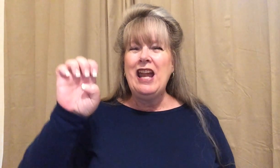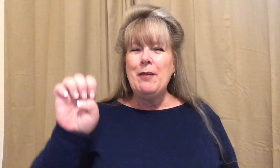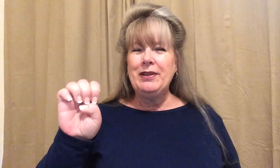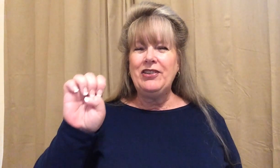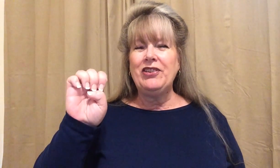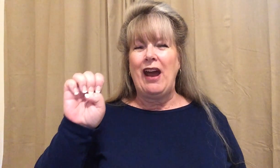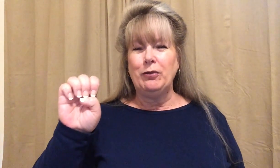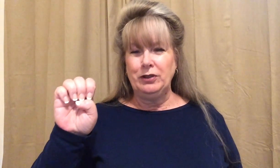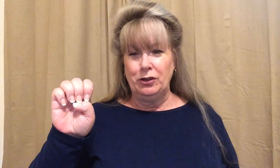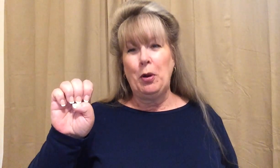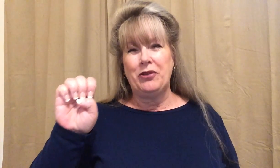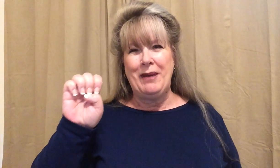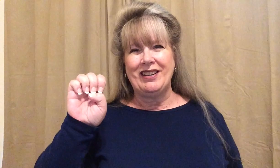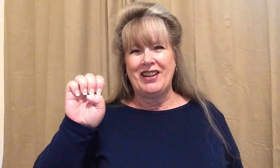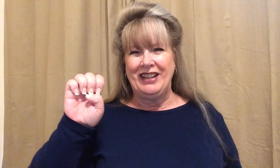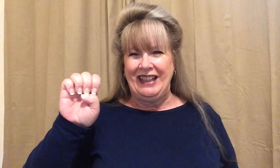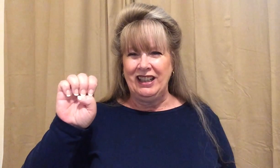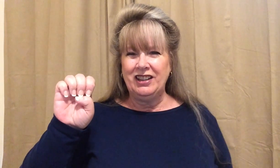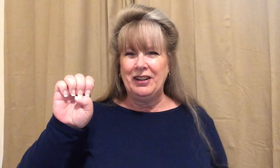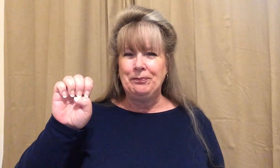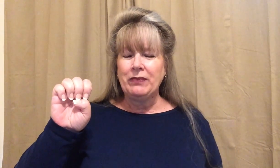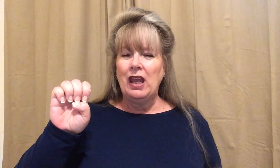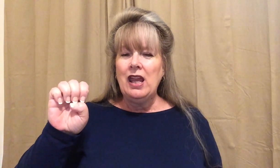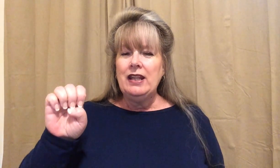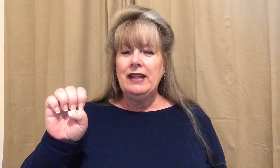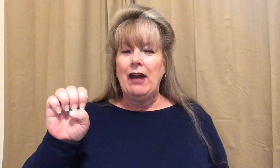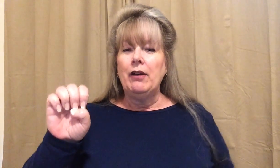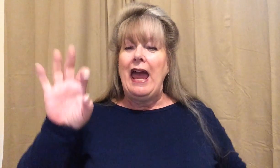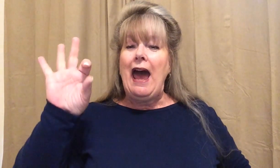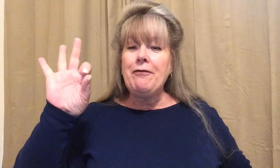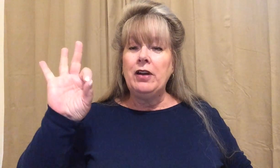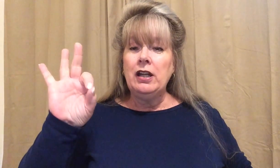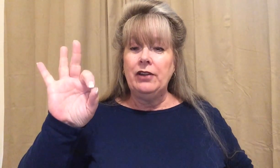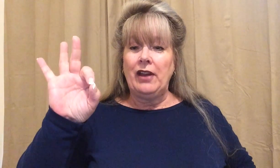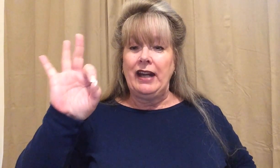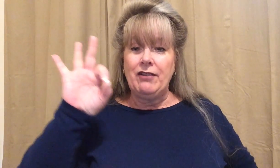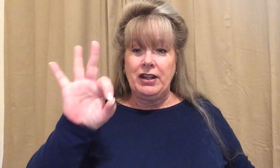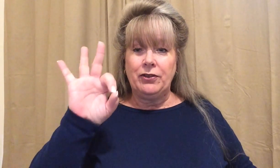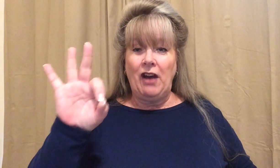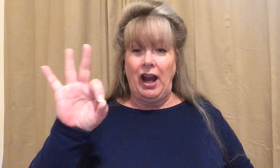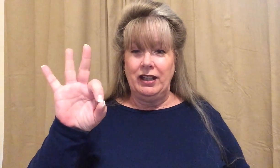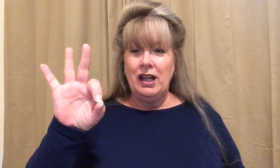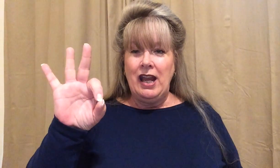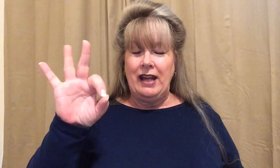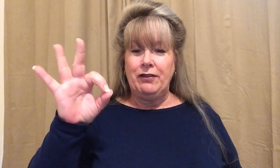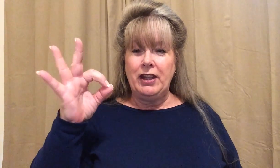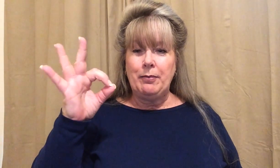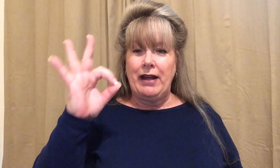but this is how you're supposed to make the letter E. Good. Now F is like everything's fine, and if you think about it, it